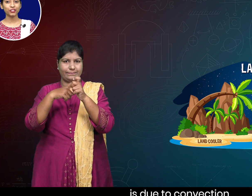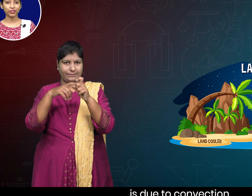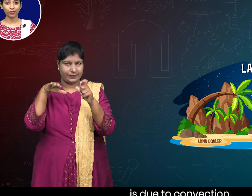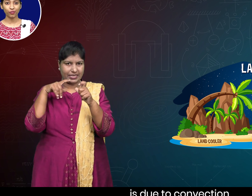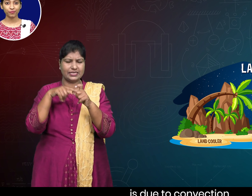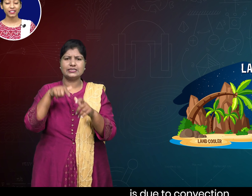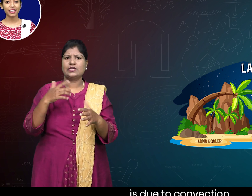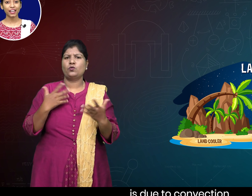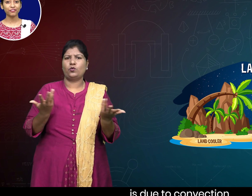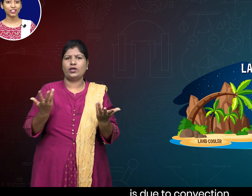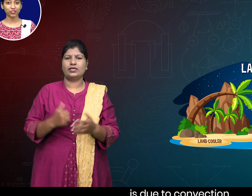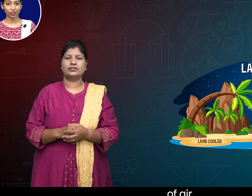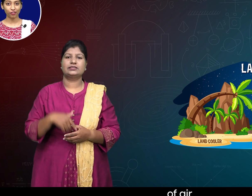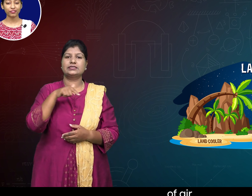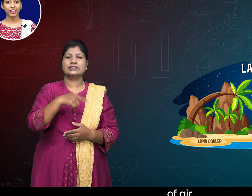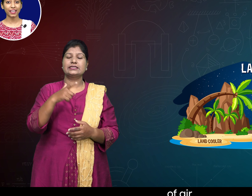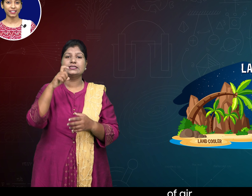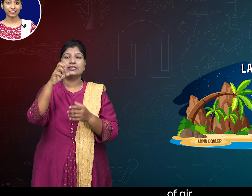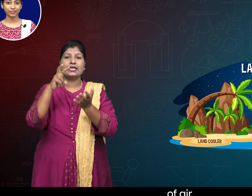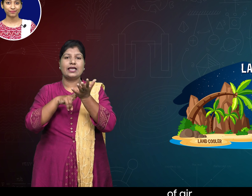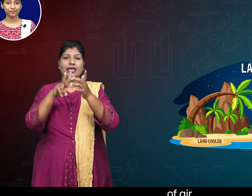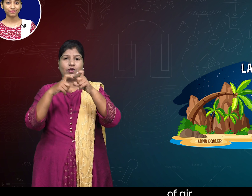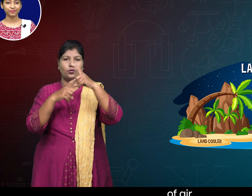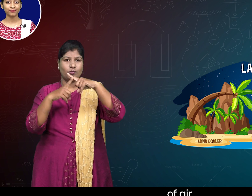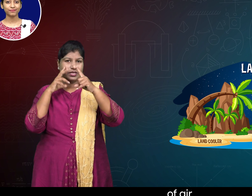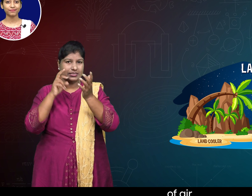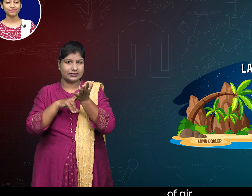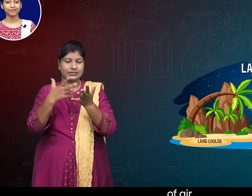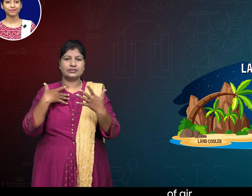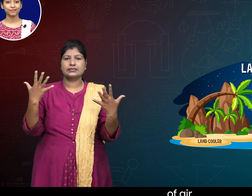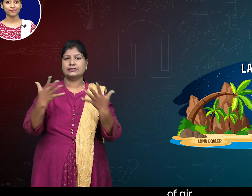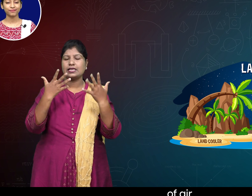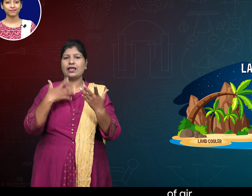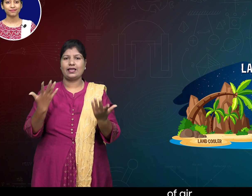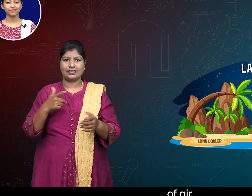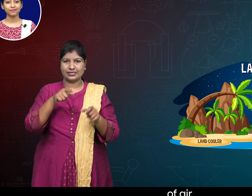is due to convection of air.